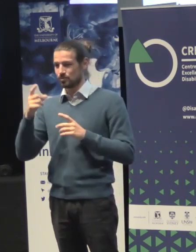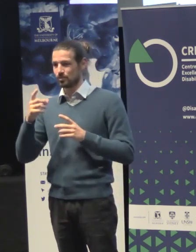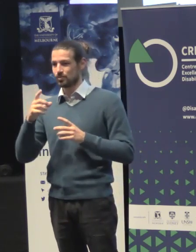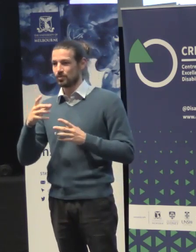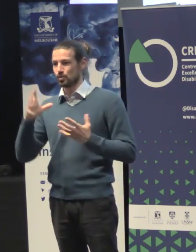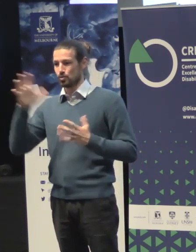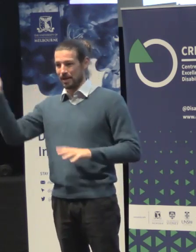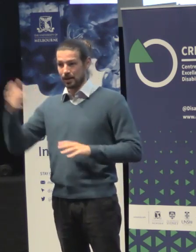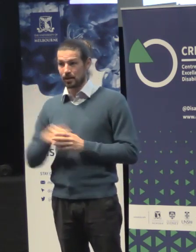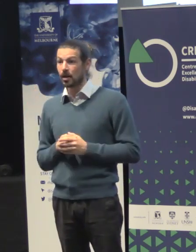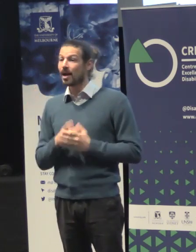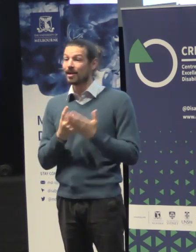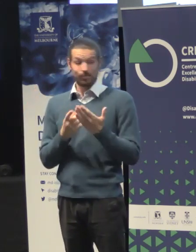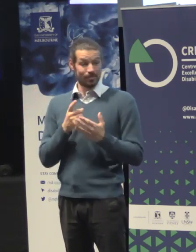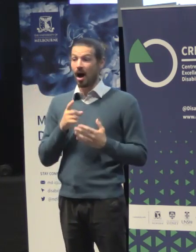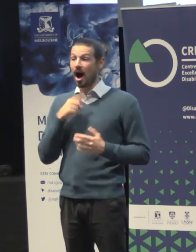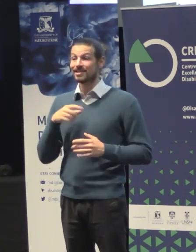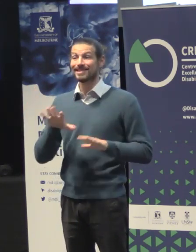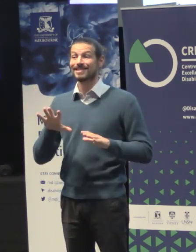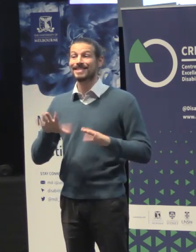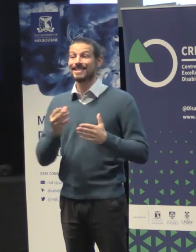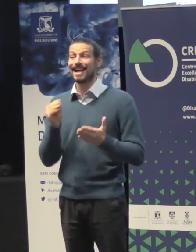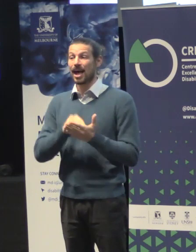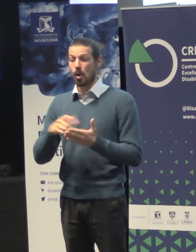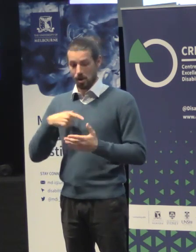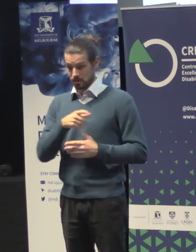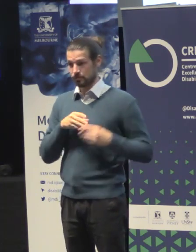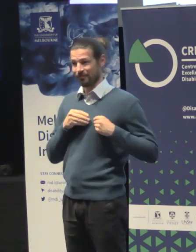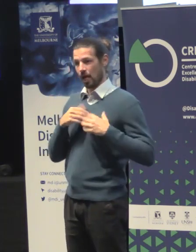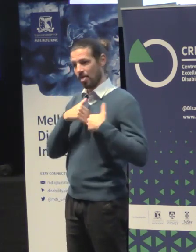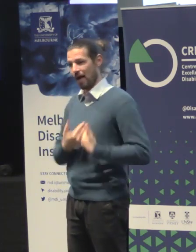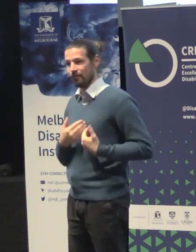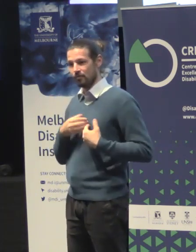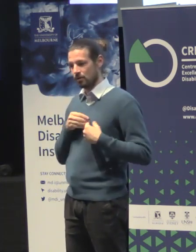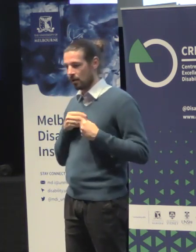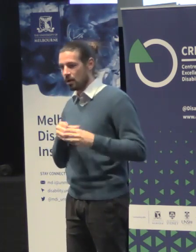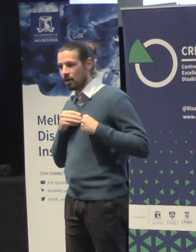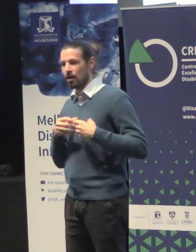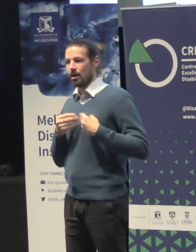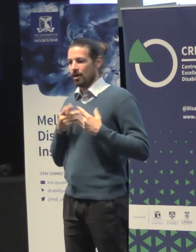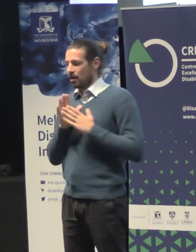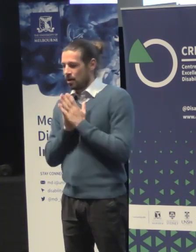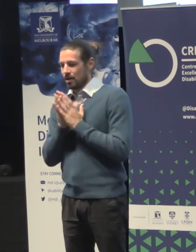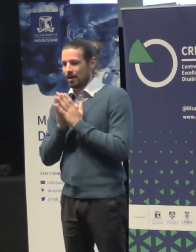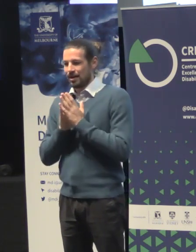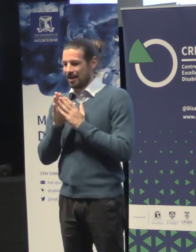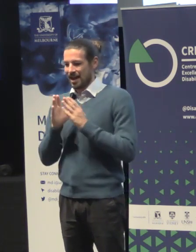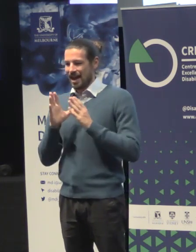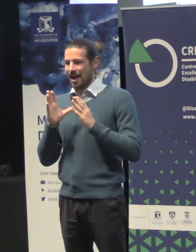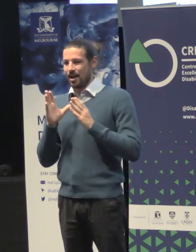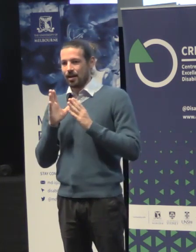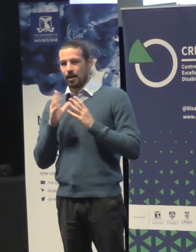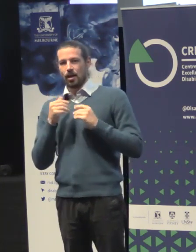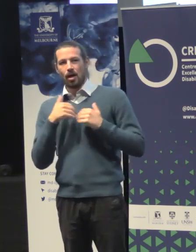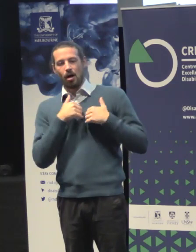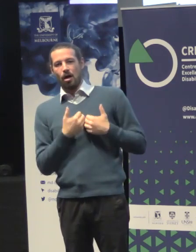is he fell in love with her. She was a student who'd come to work with him, and obviously close and intimate and all the rest of it, and then he, as you